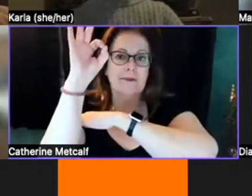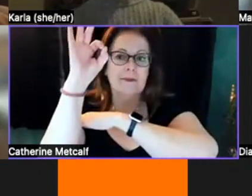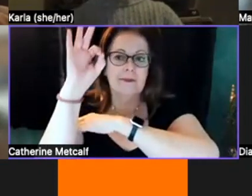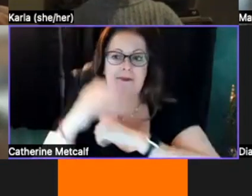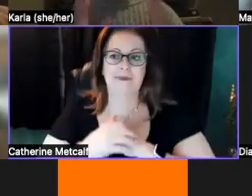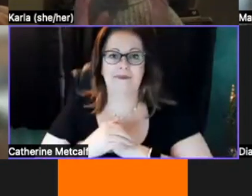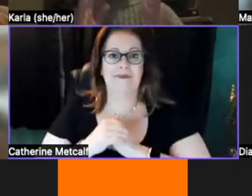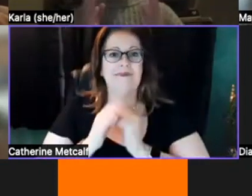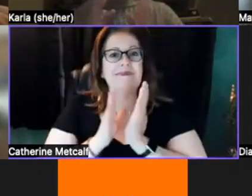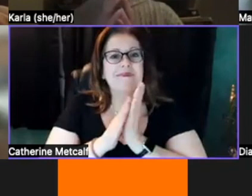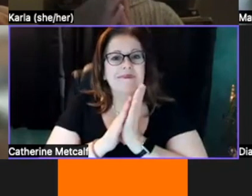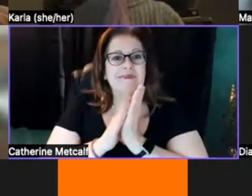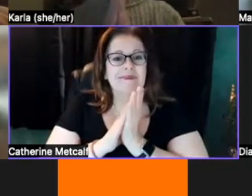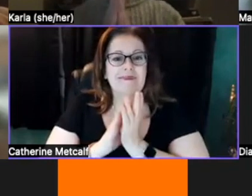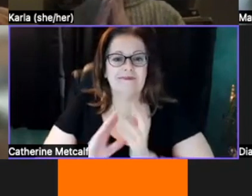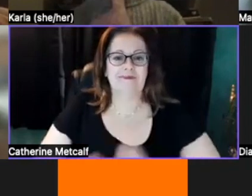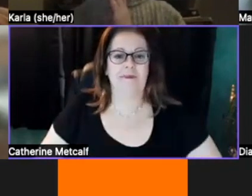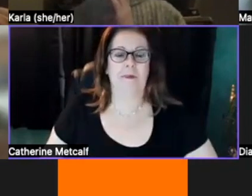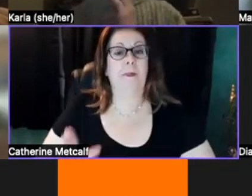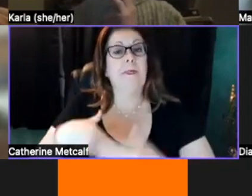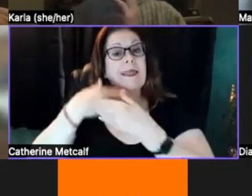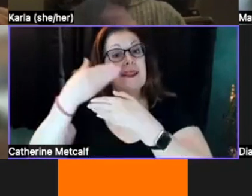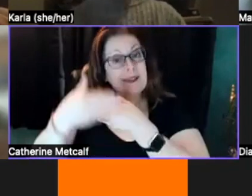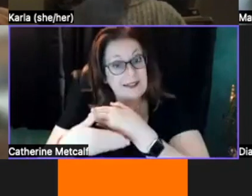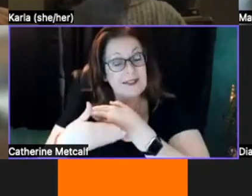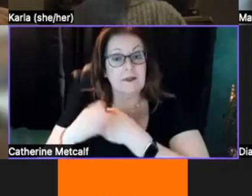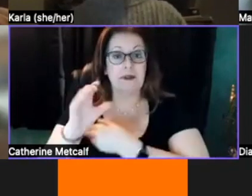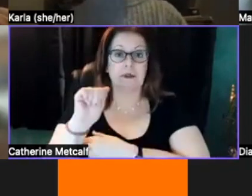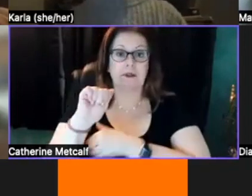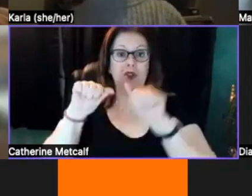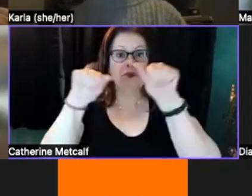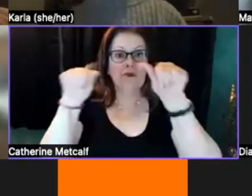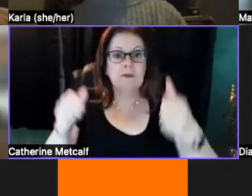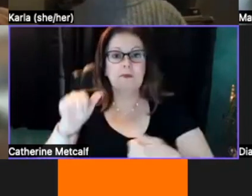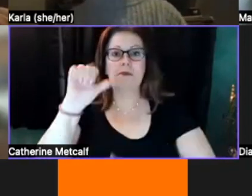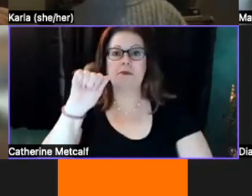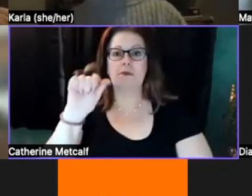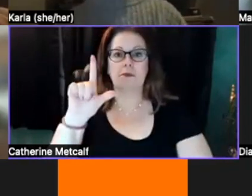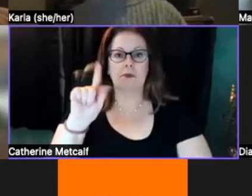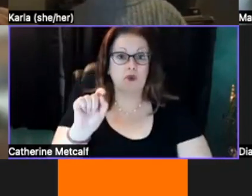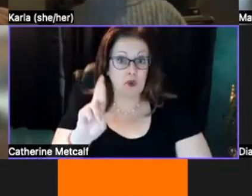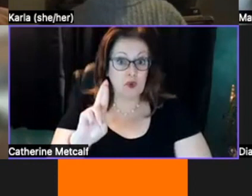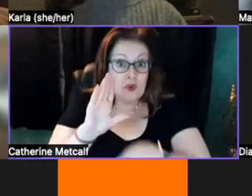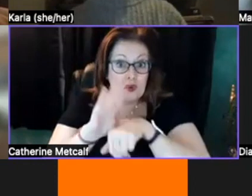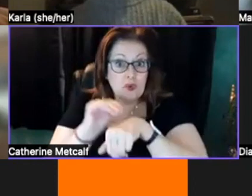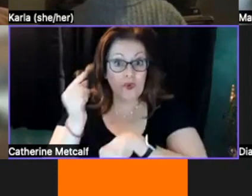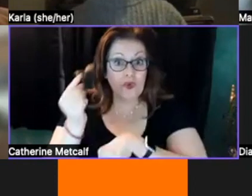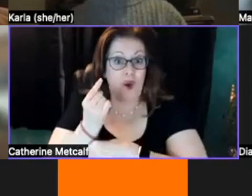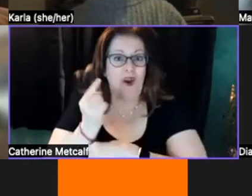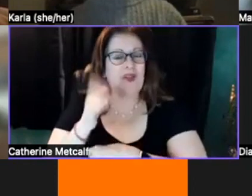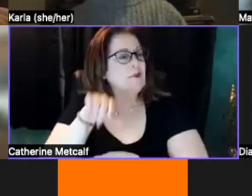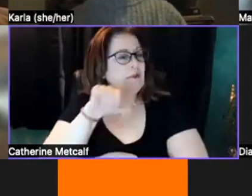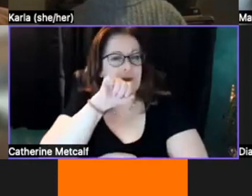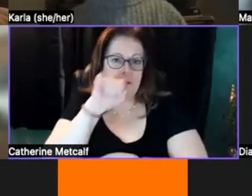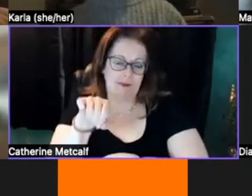The next one I'll be sharing is Altar Call. And this is one I really love. And again, it kind of leans into the divine